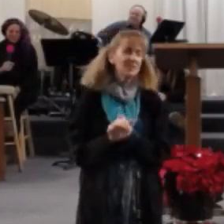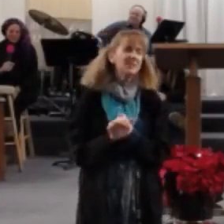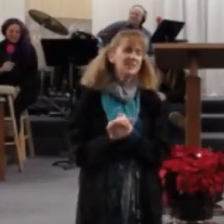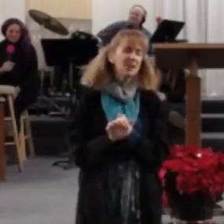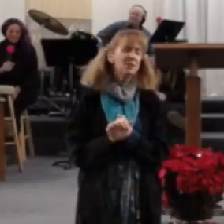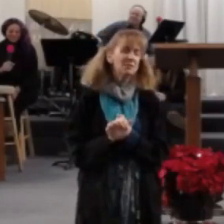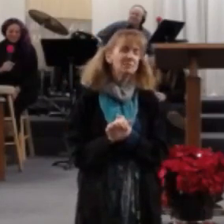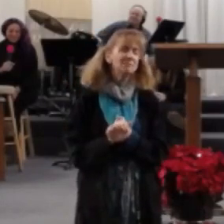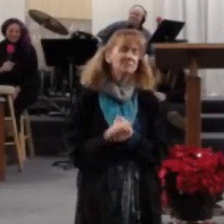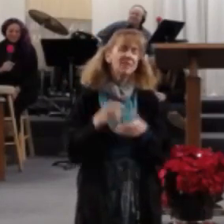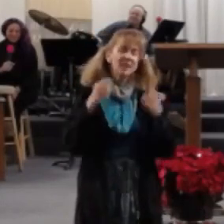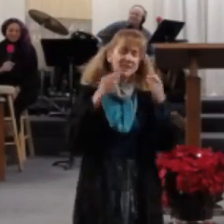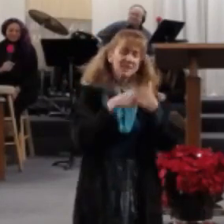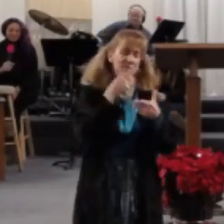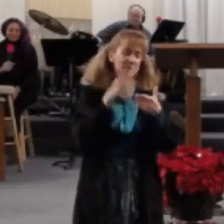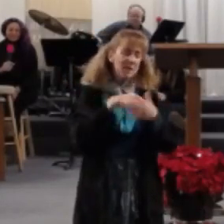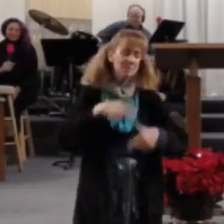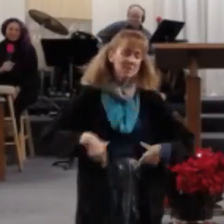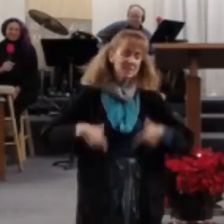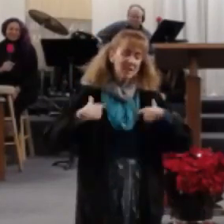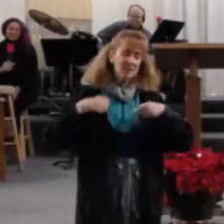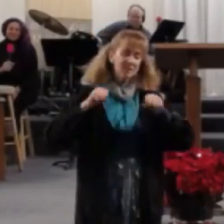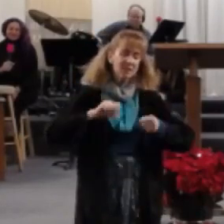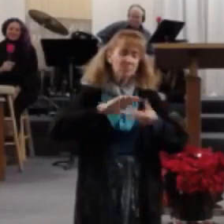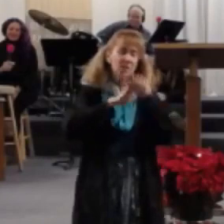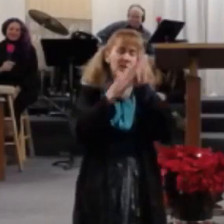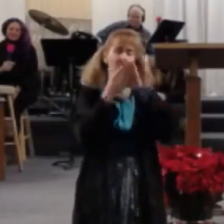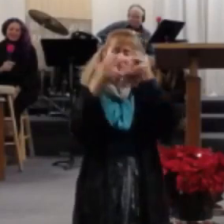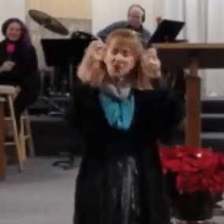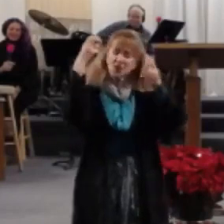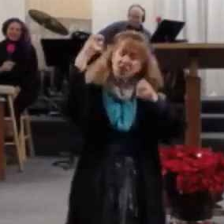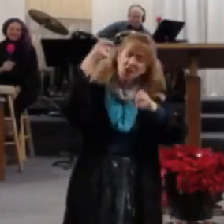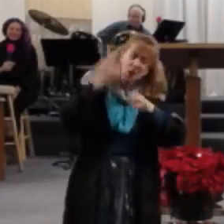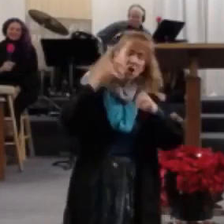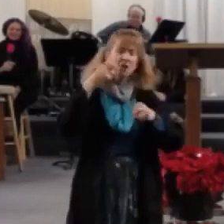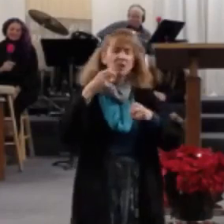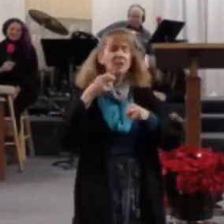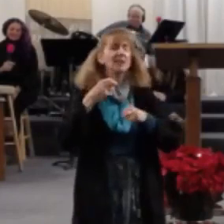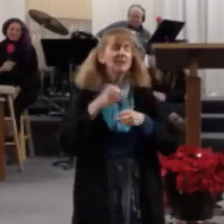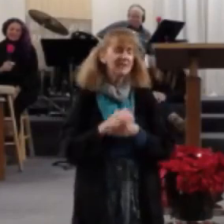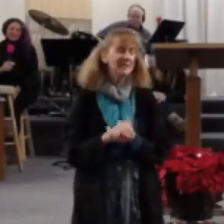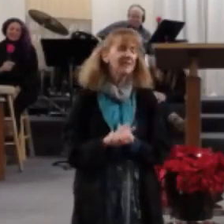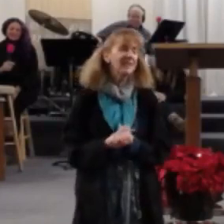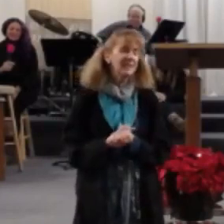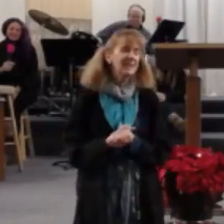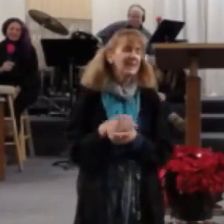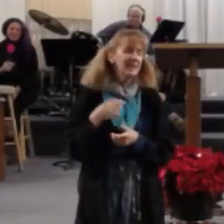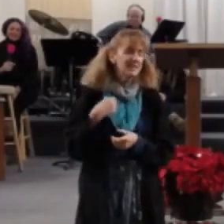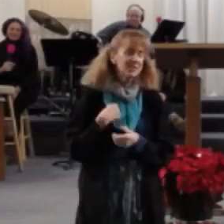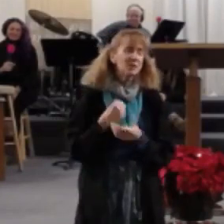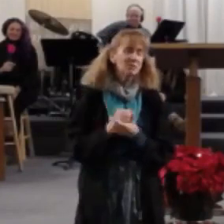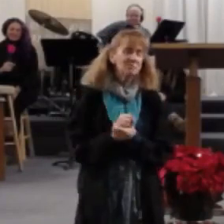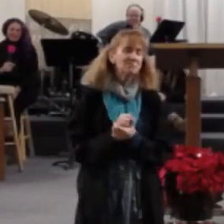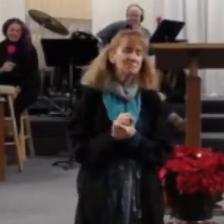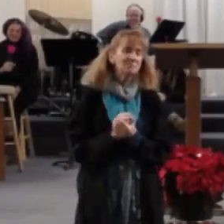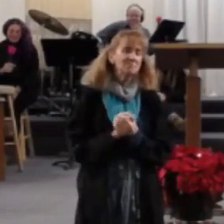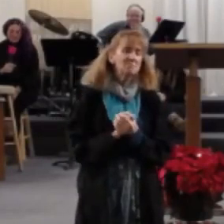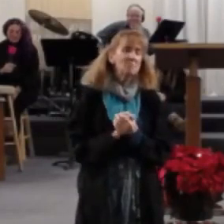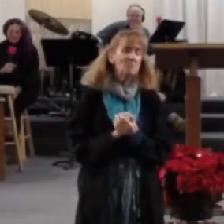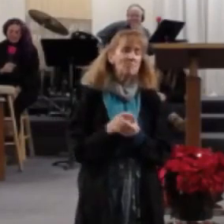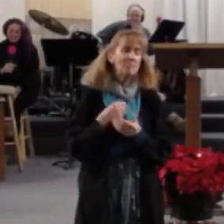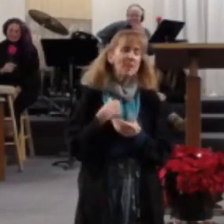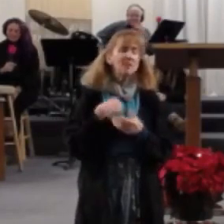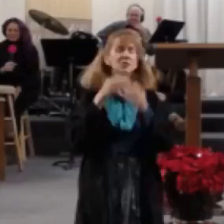But you know, sometimes life can get really, really hard, and it can test that faith.